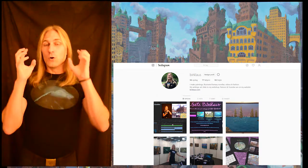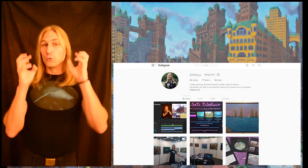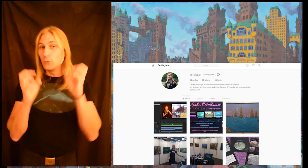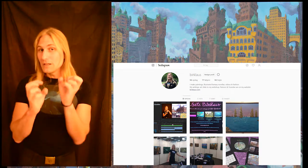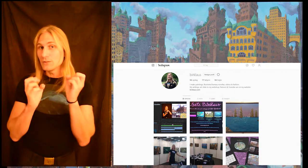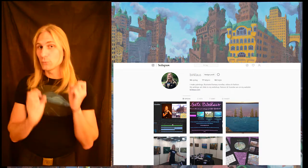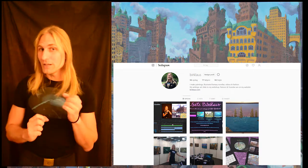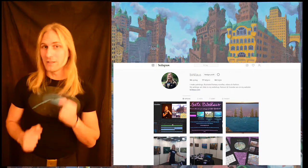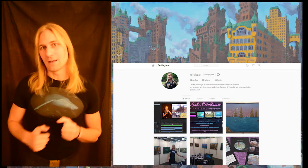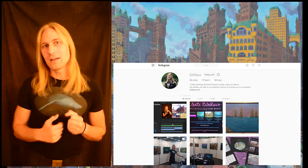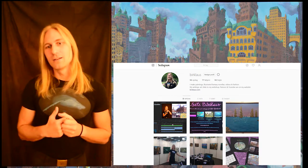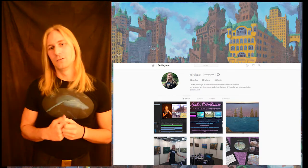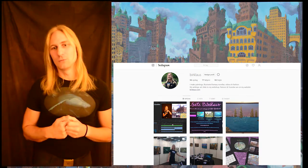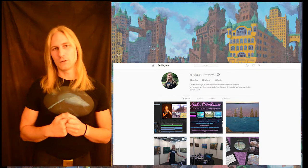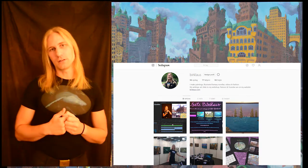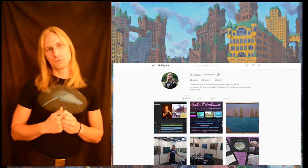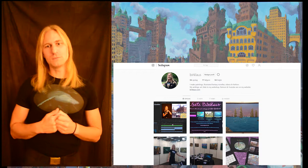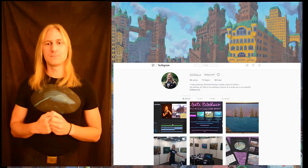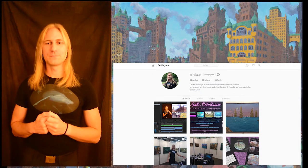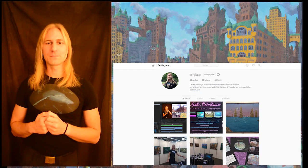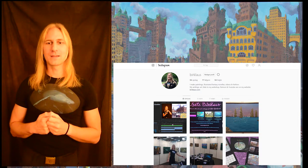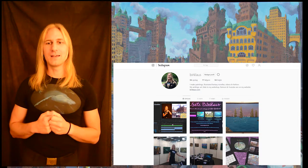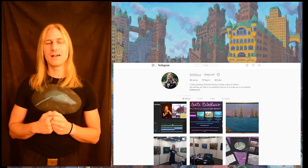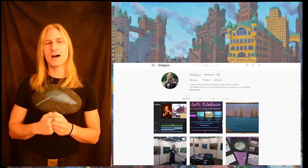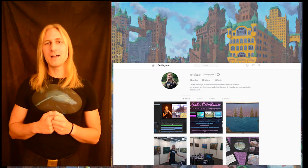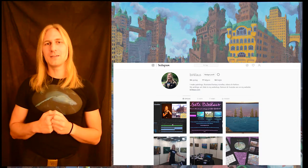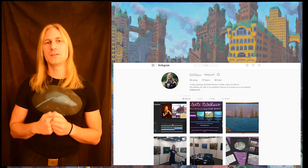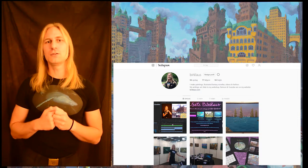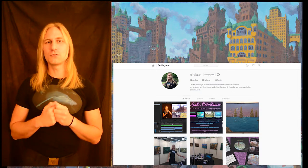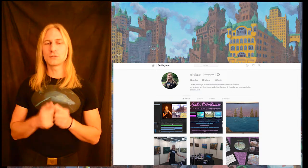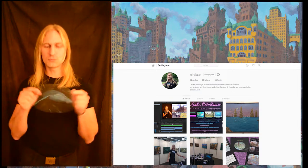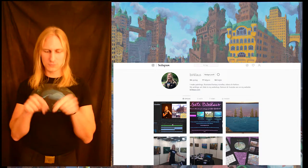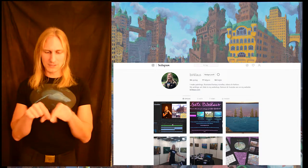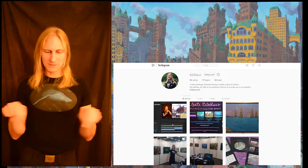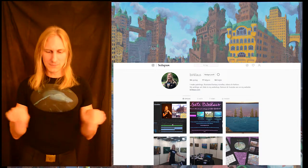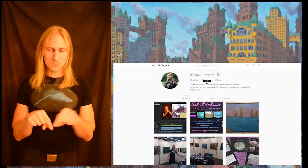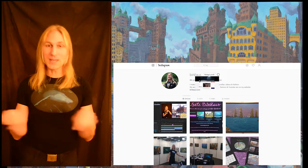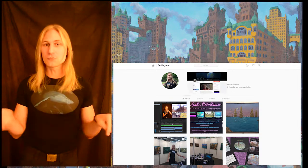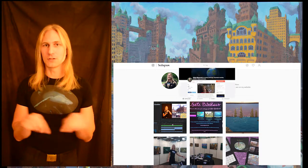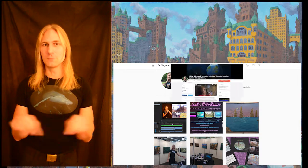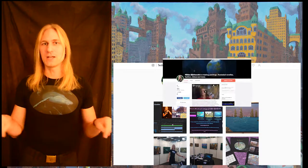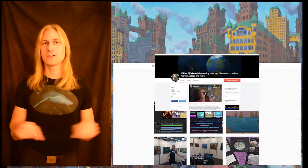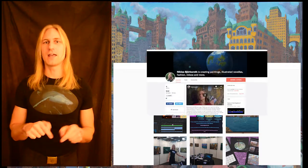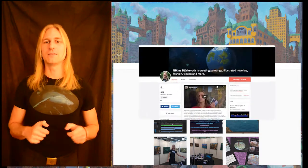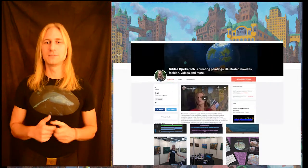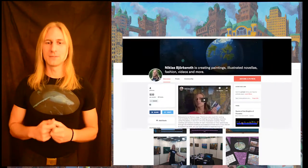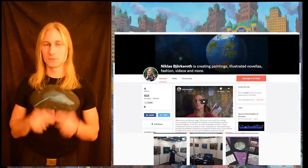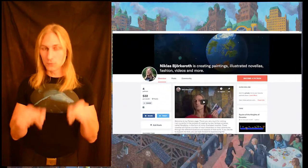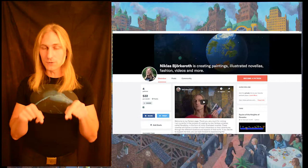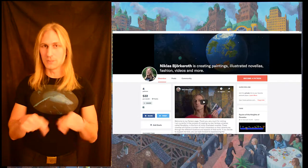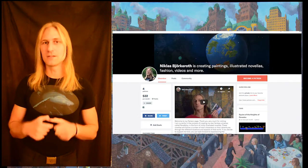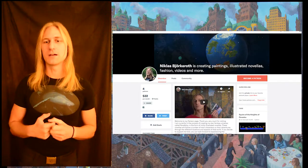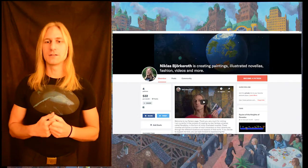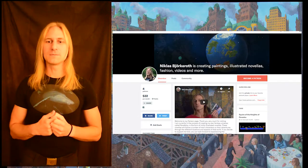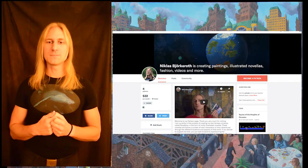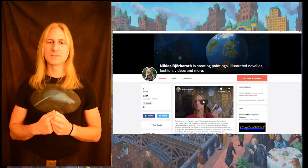If you really, really like what I do, I think you should go to the Patreon page I have,